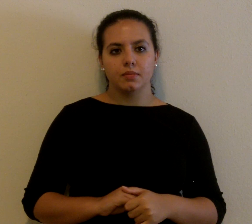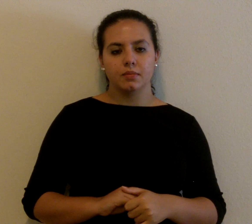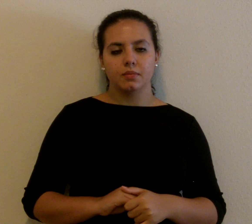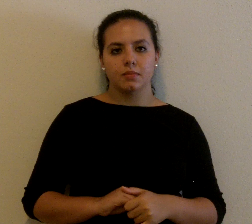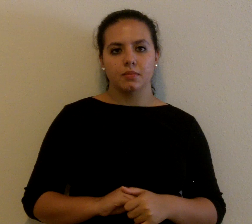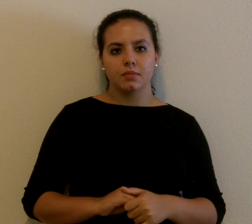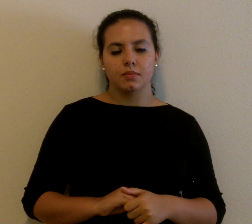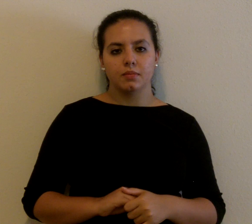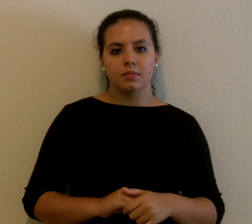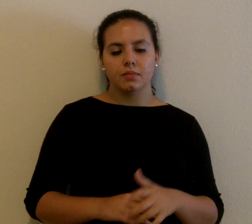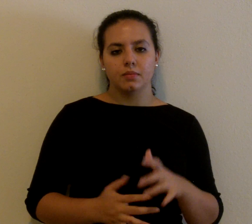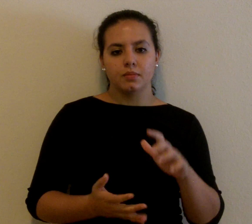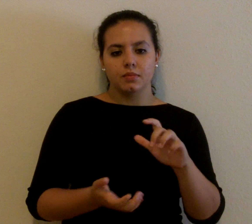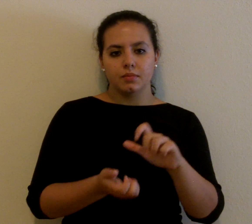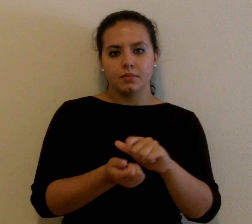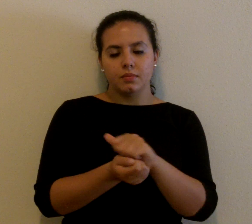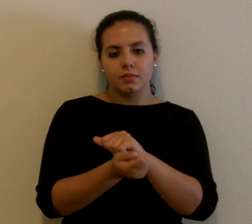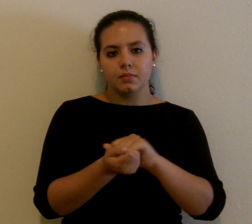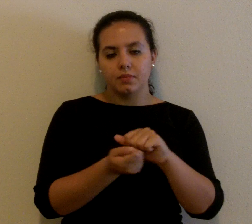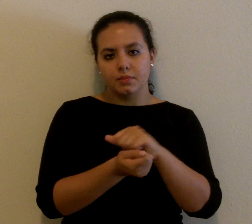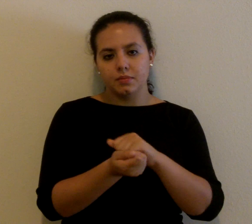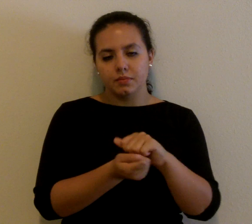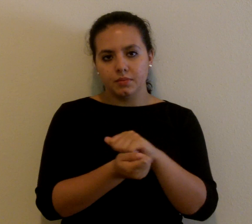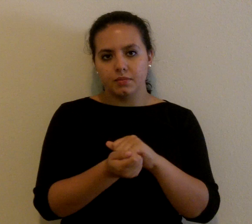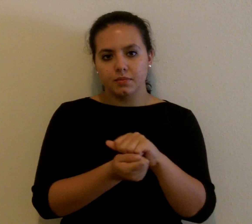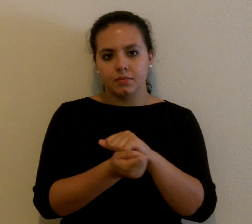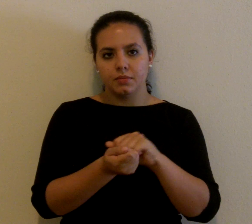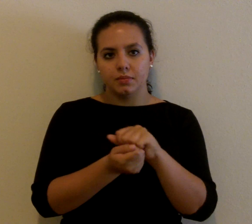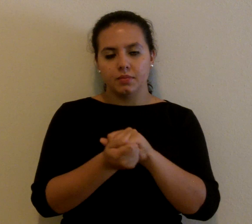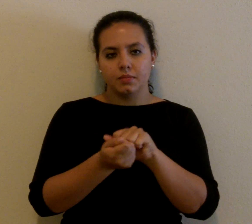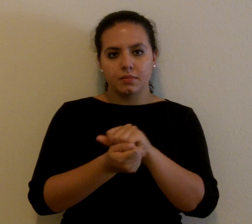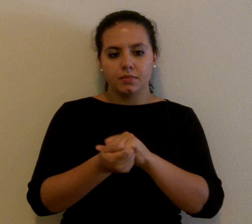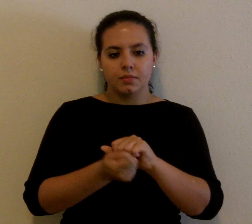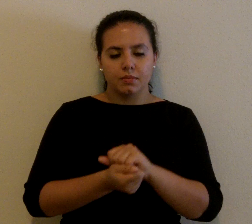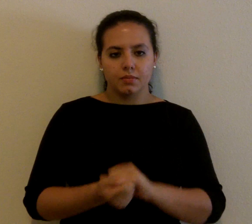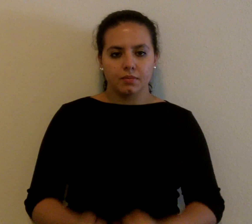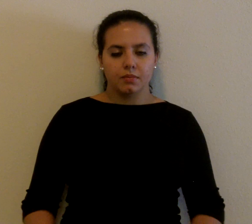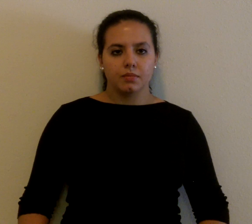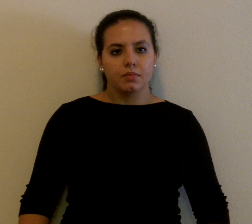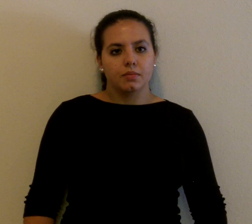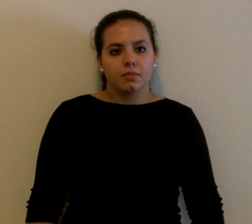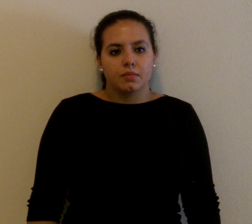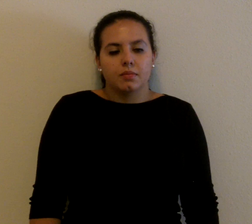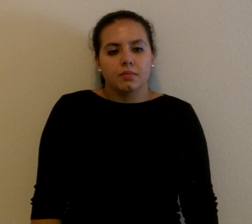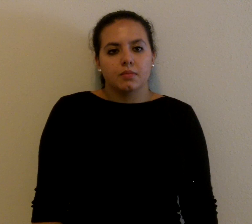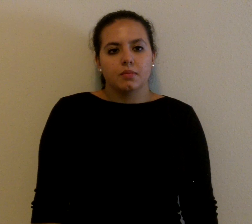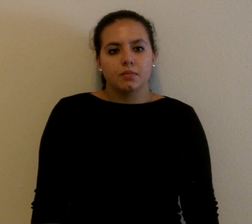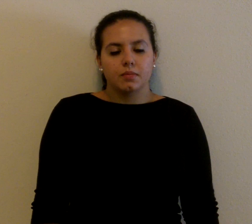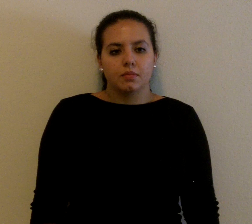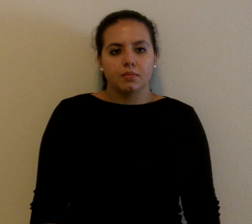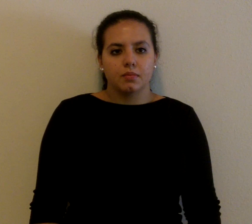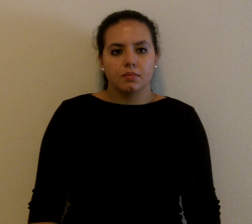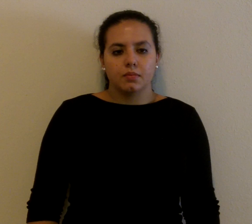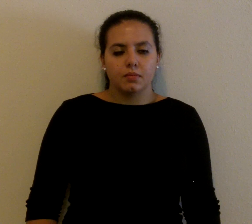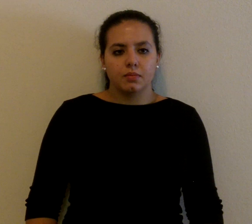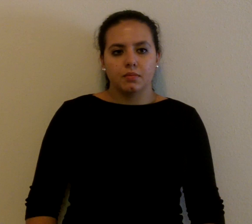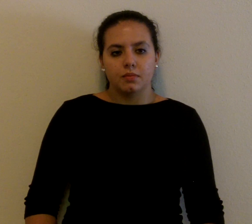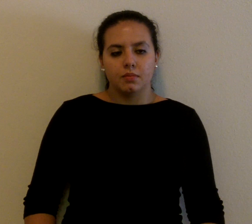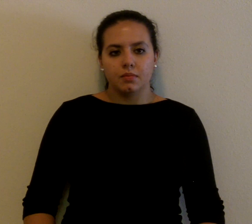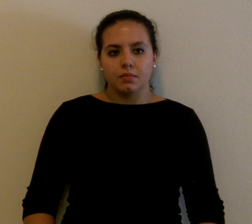To wash. You're going to wash the clothes. We're washing this. That's one kind of verb. Now the other